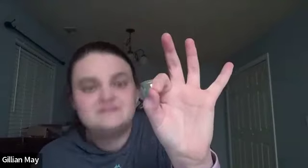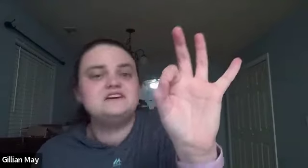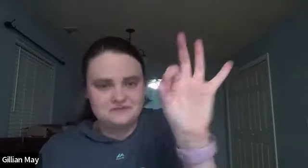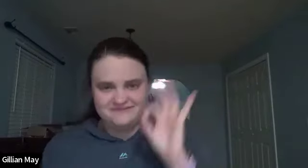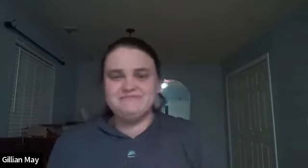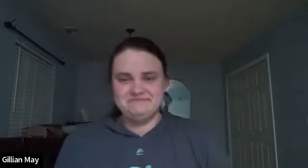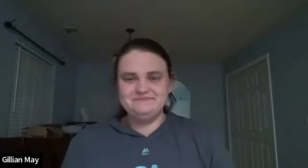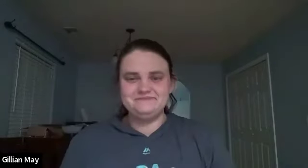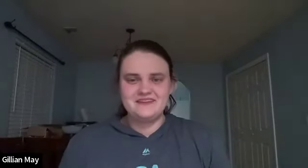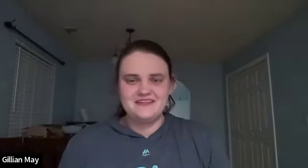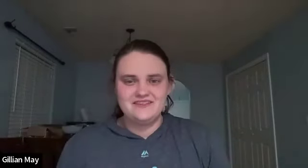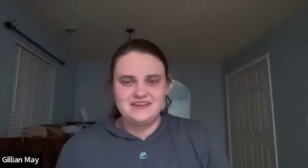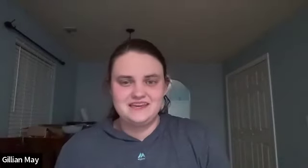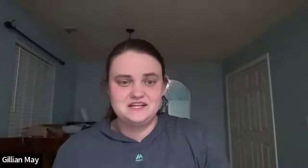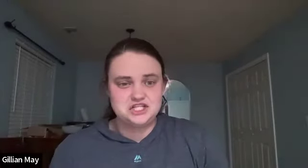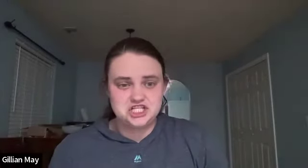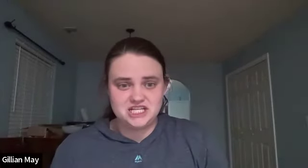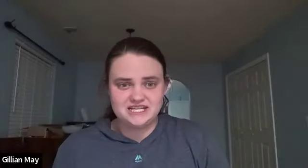There you go. Yeah. Then G.